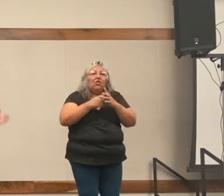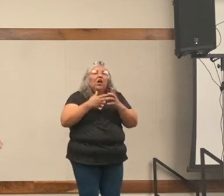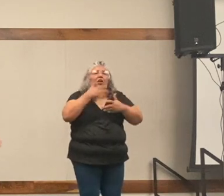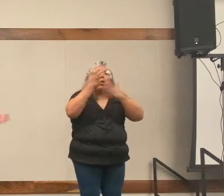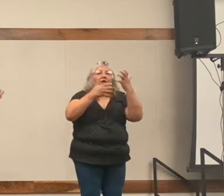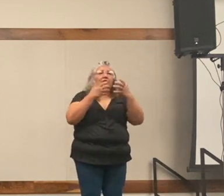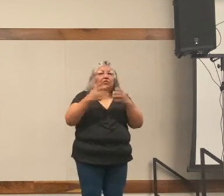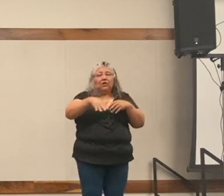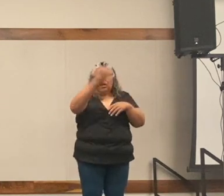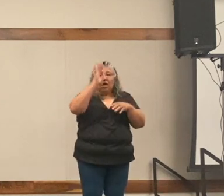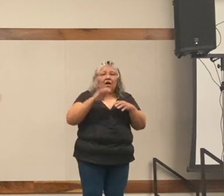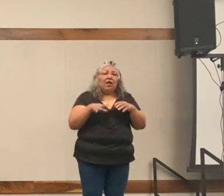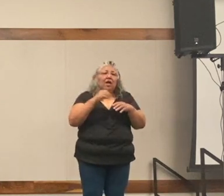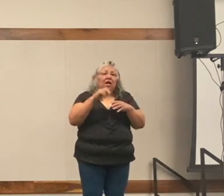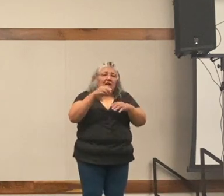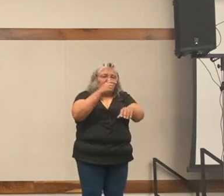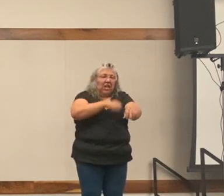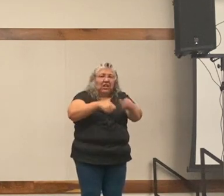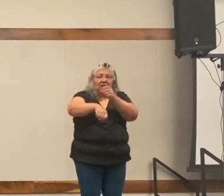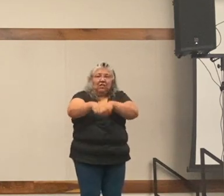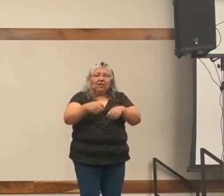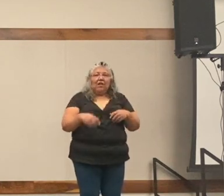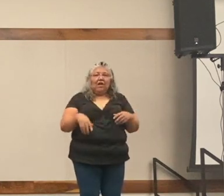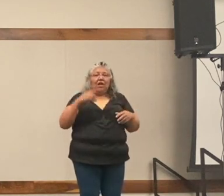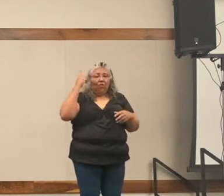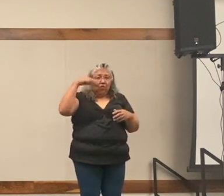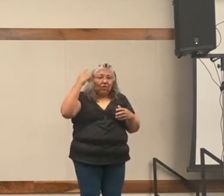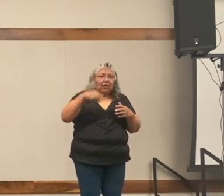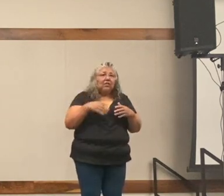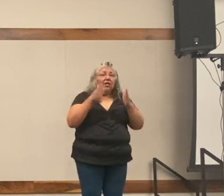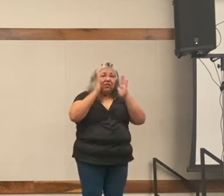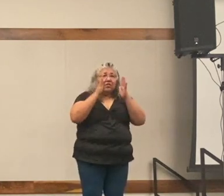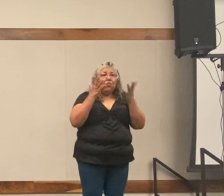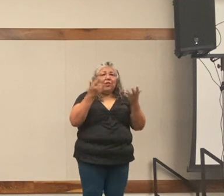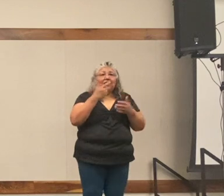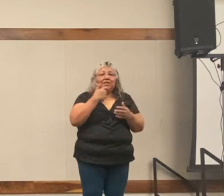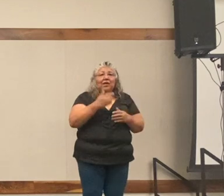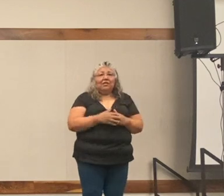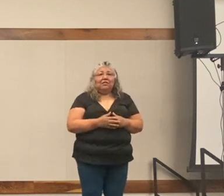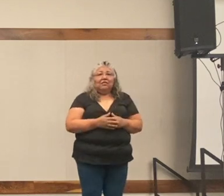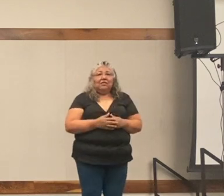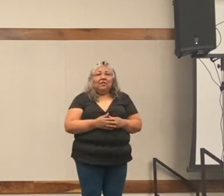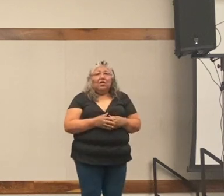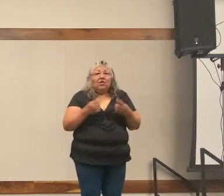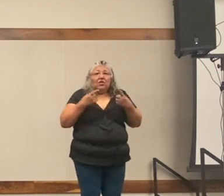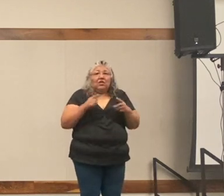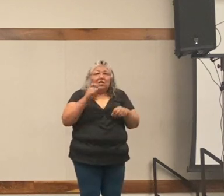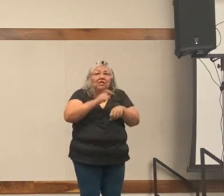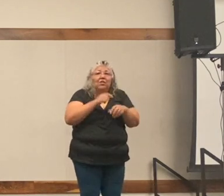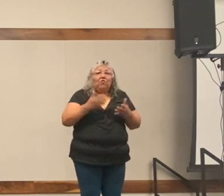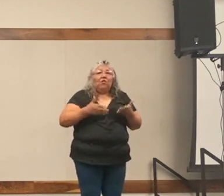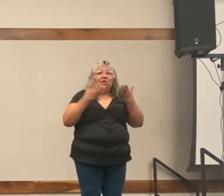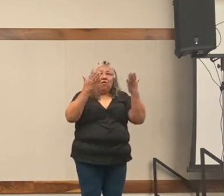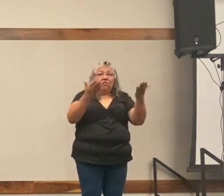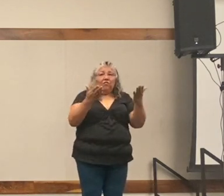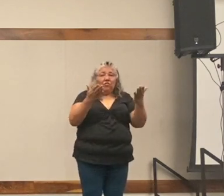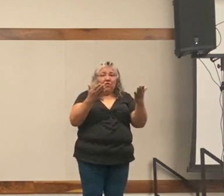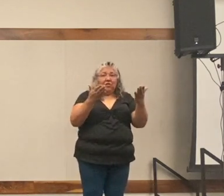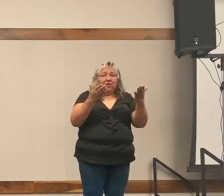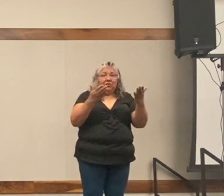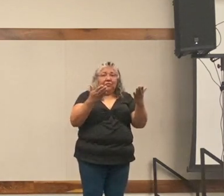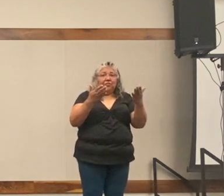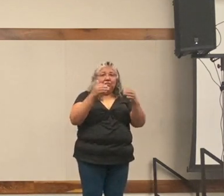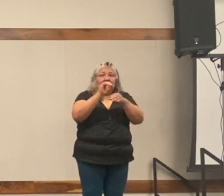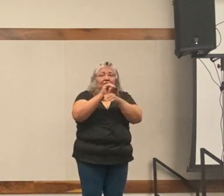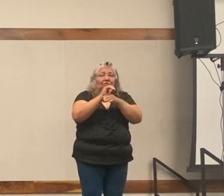God and cutting themselves and dancing and being nuts, listen to what he says. Now, at the time for offering the